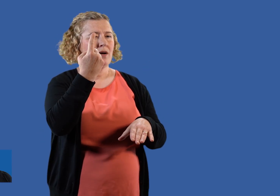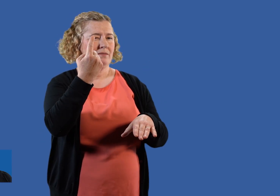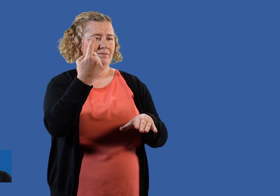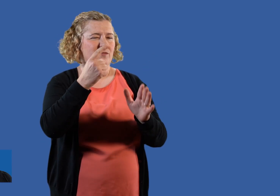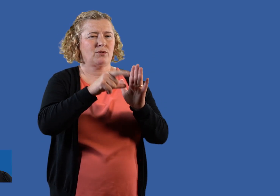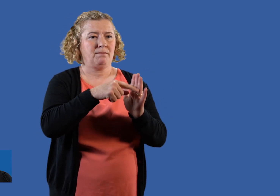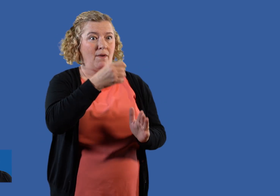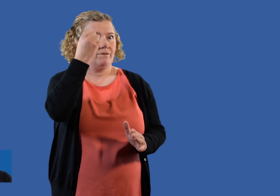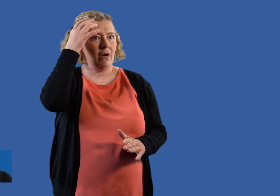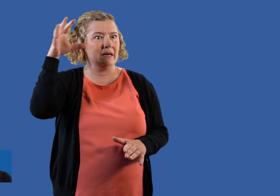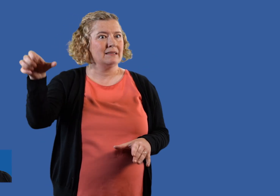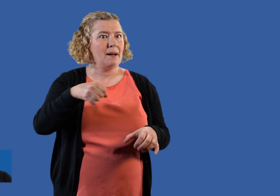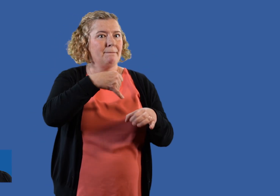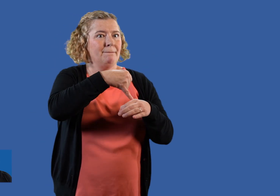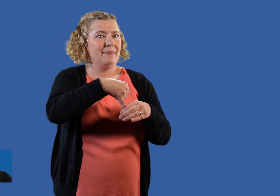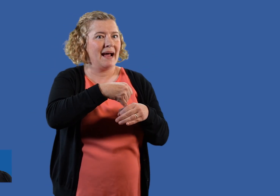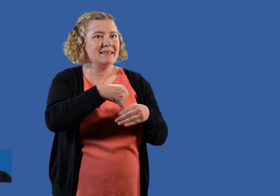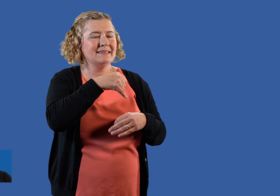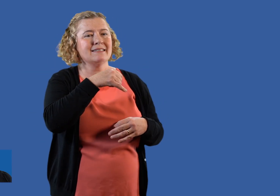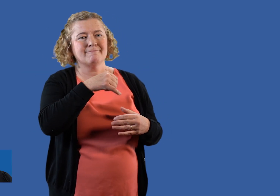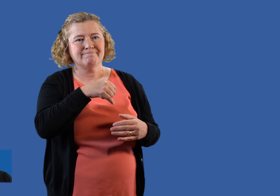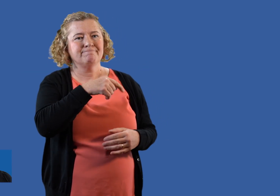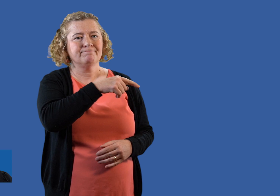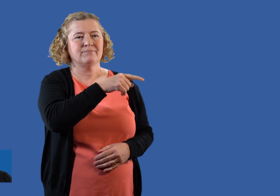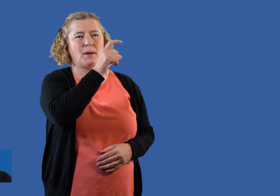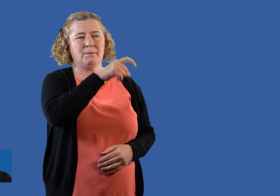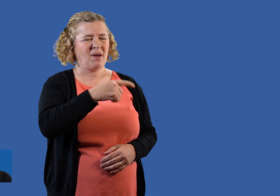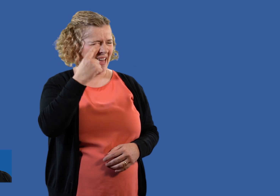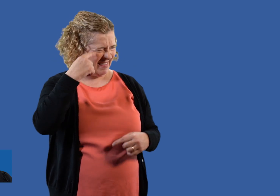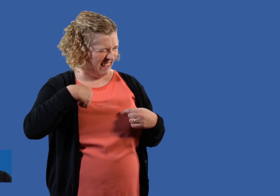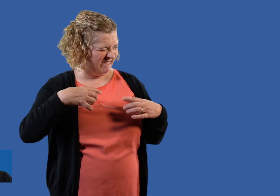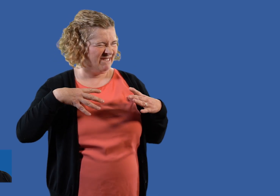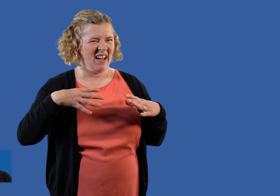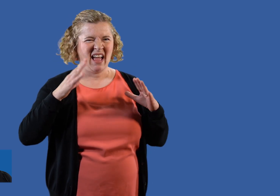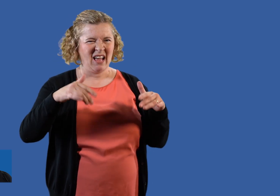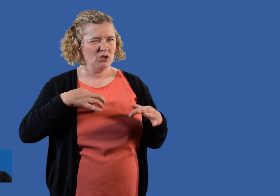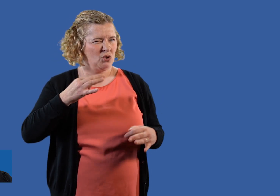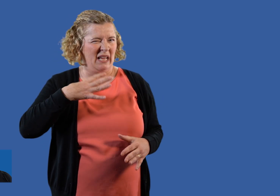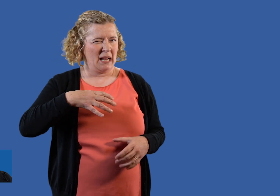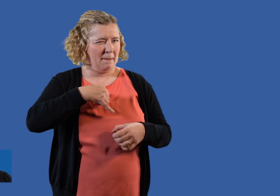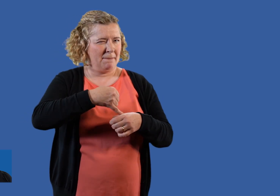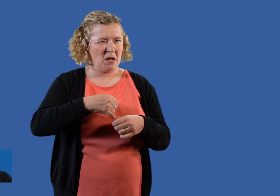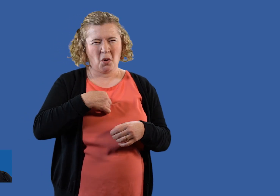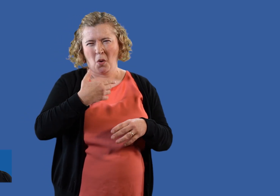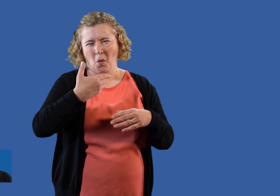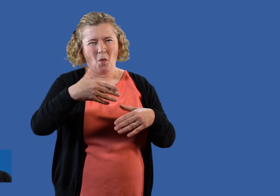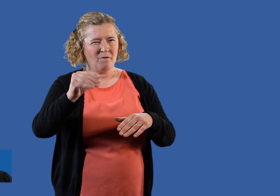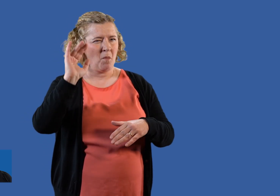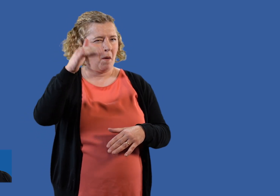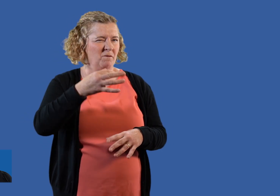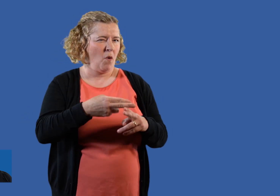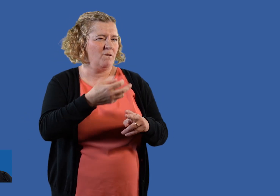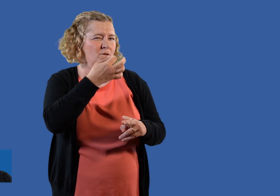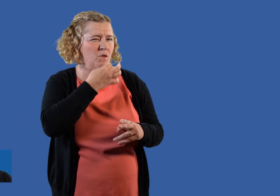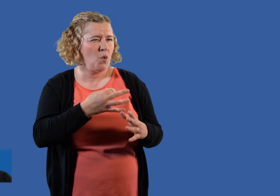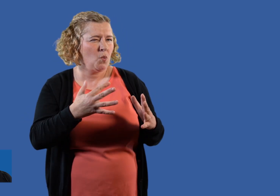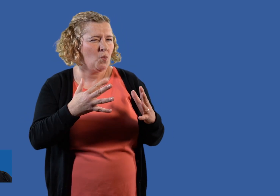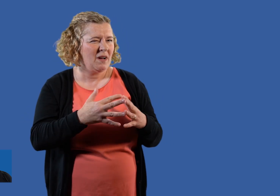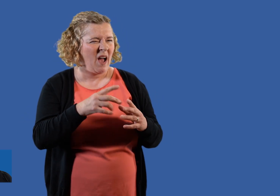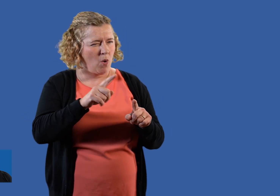their medication with them. They believed they'd be okay as they'd only gone from home a couple of weeks. They had scripts